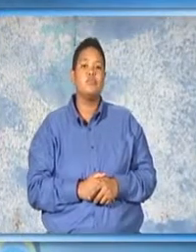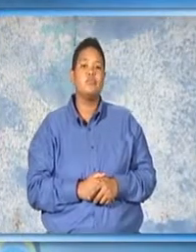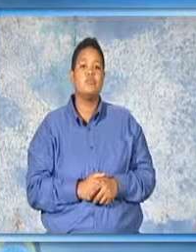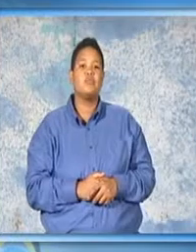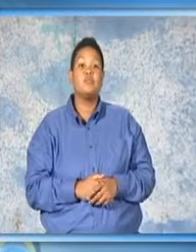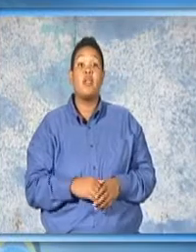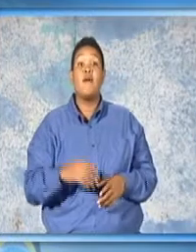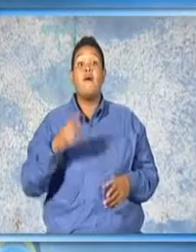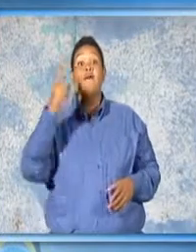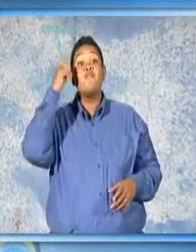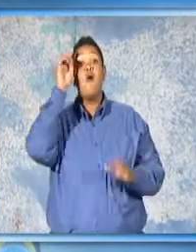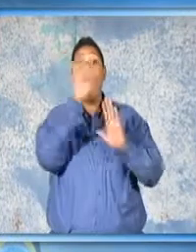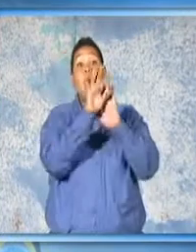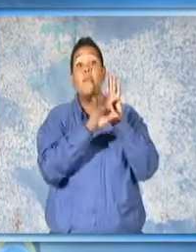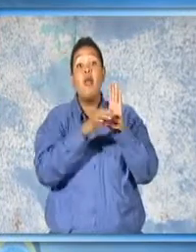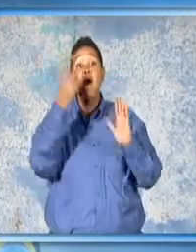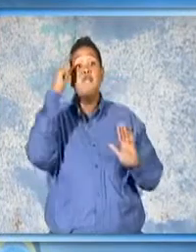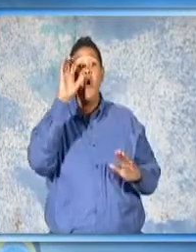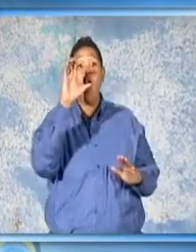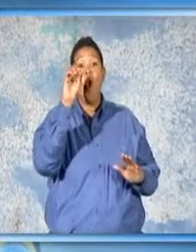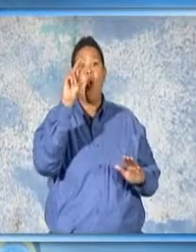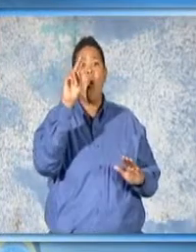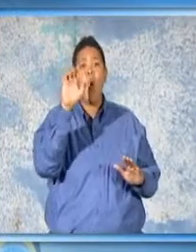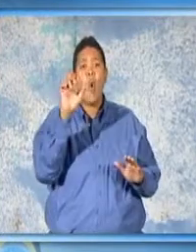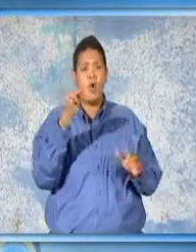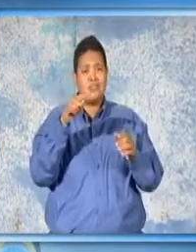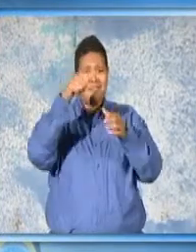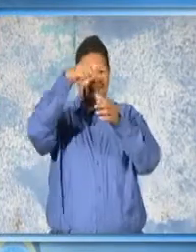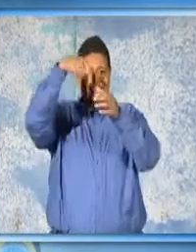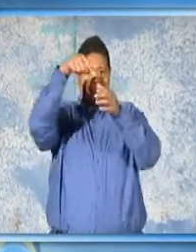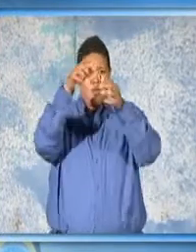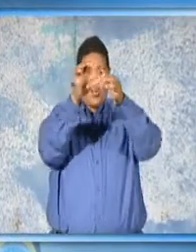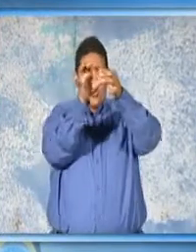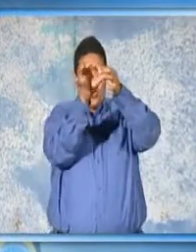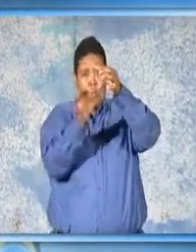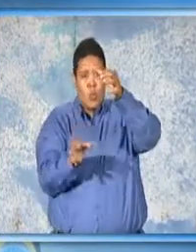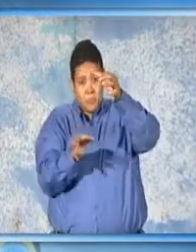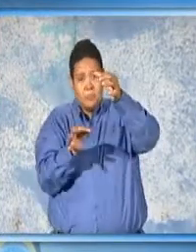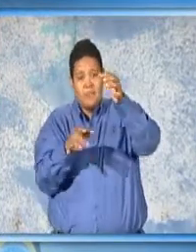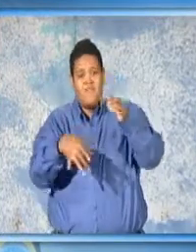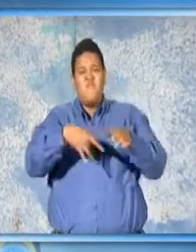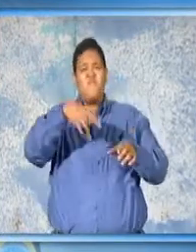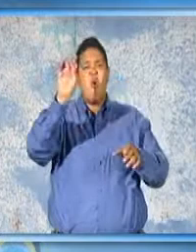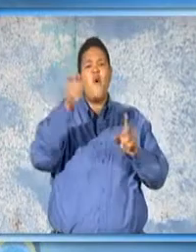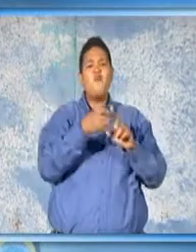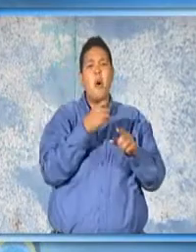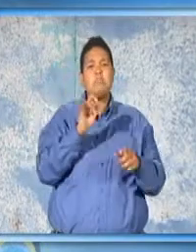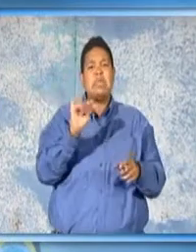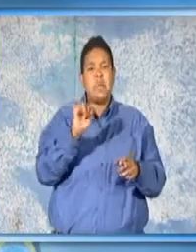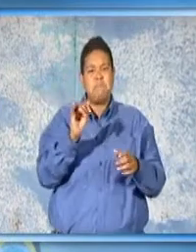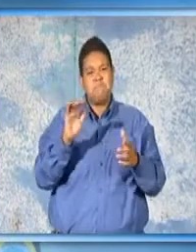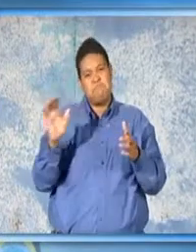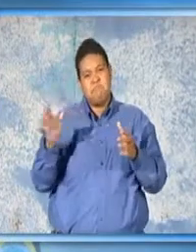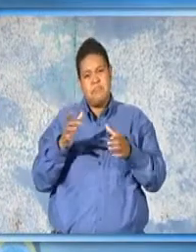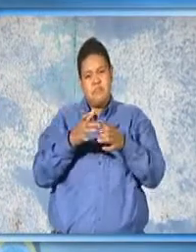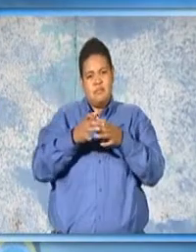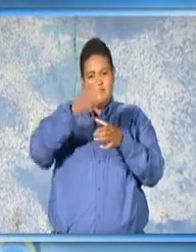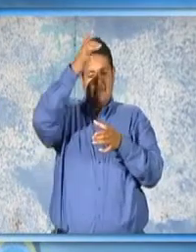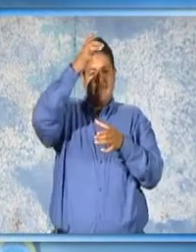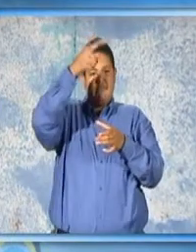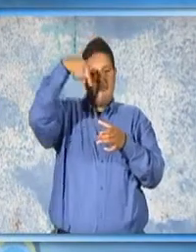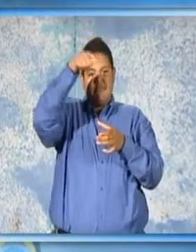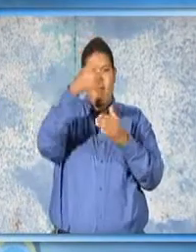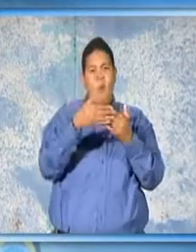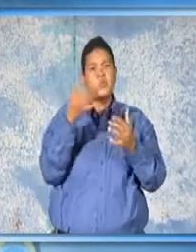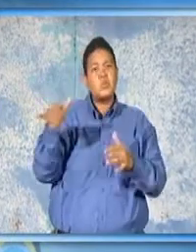The formula for the volume of a cone can be found from the formula of its corresponding cylinder. Let us look